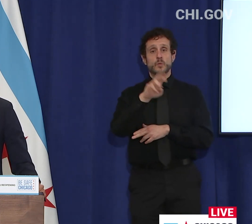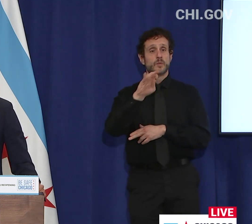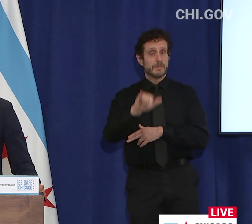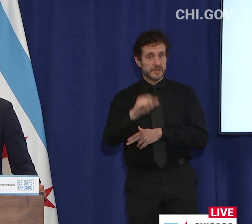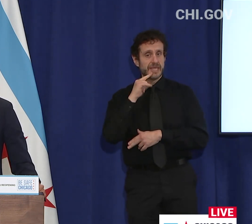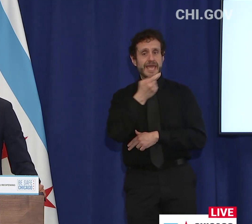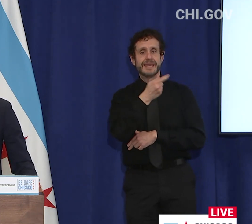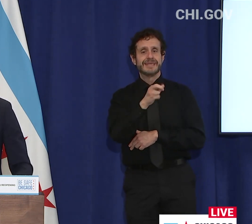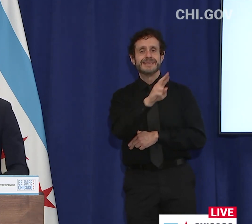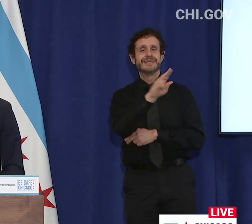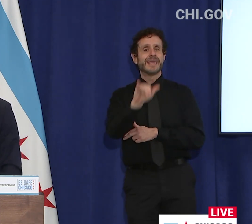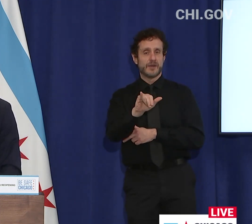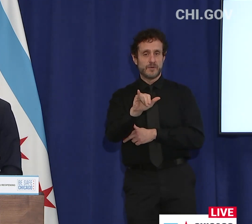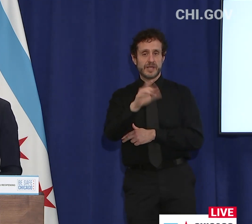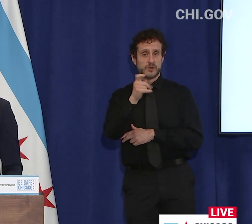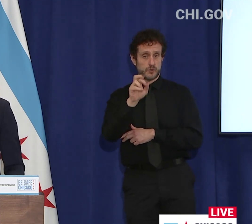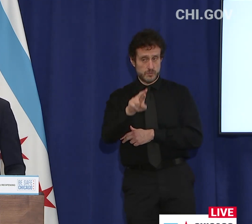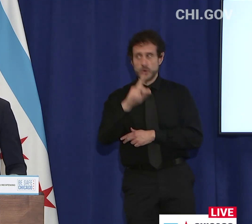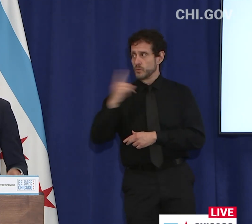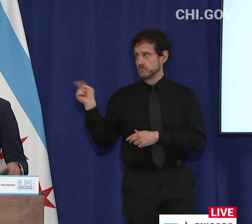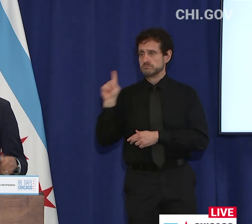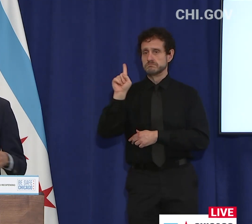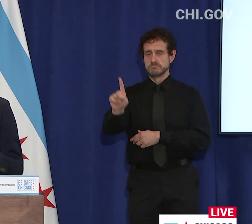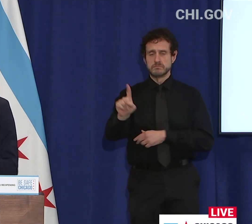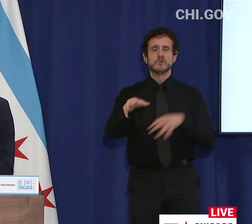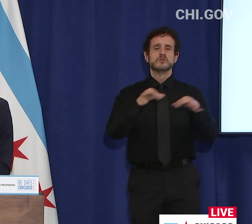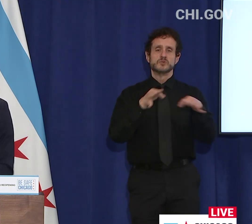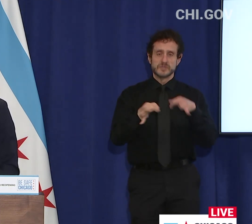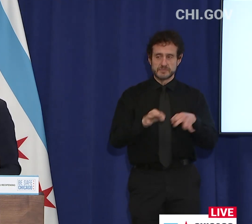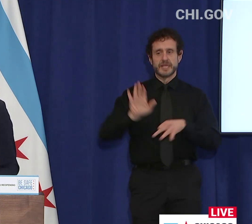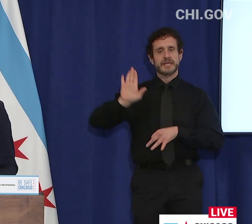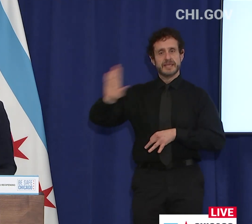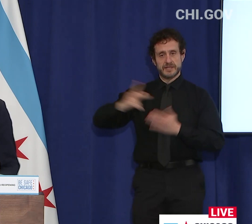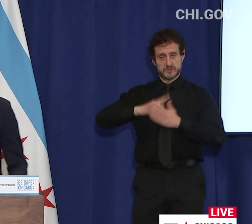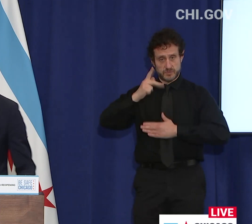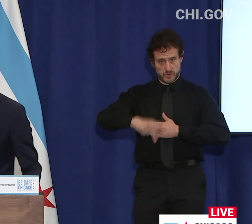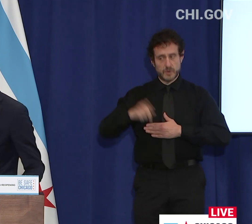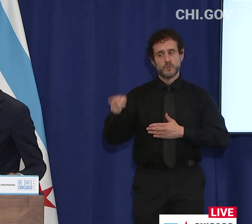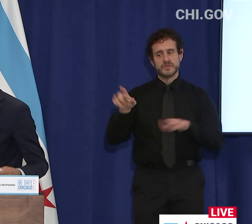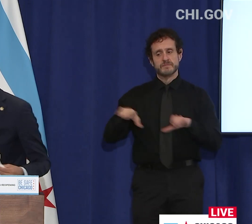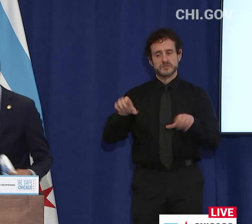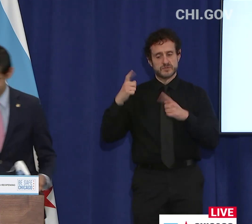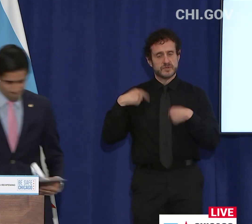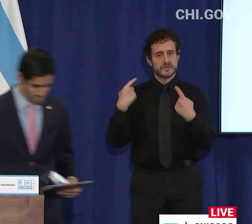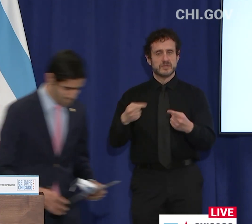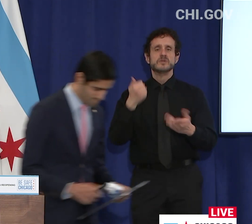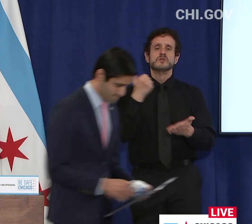like to invite him up to the podium to tell us a little bit more about the platform and what they've been doing.